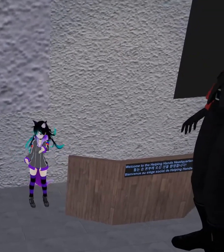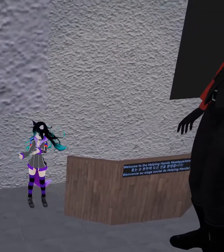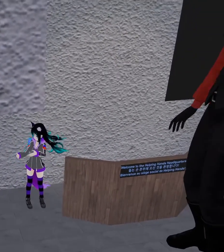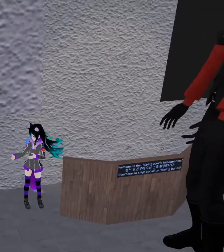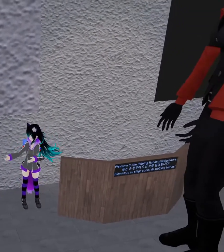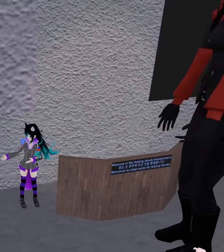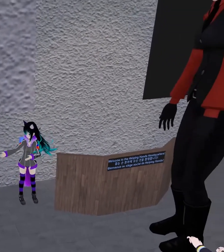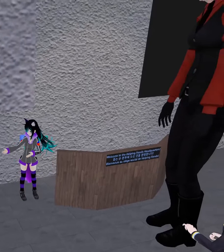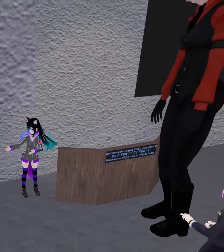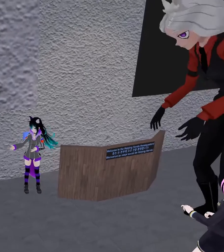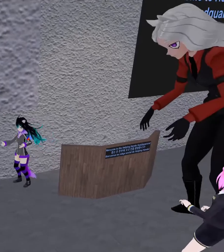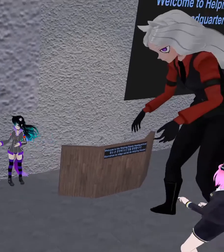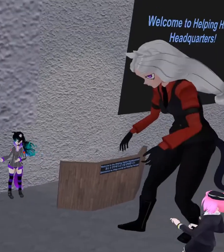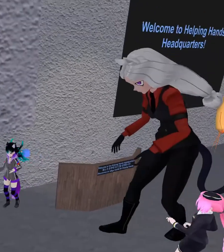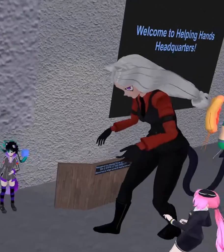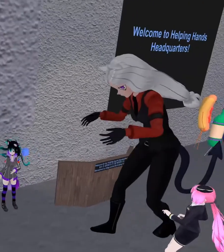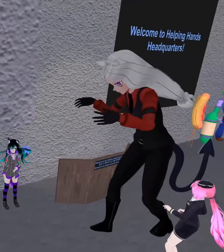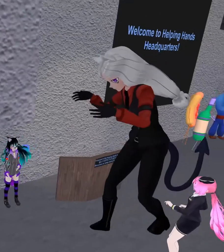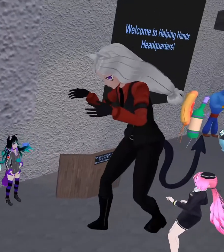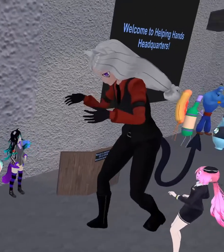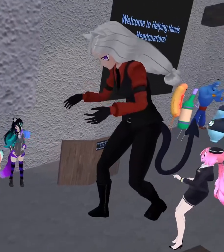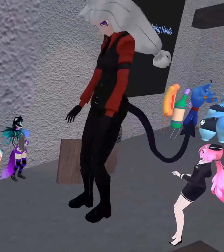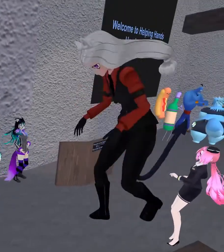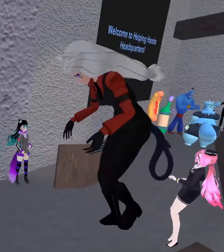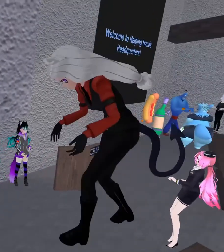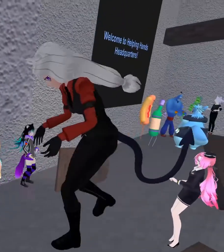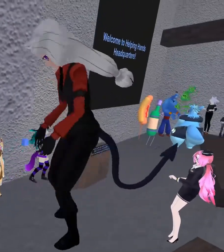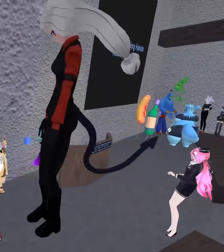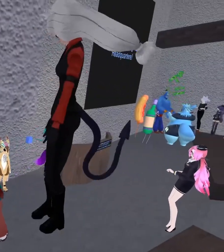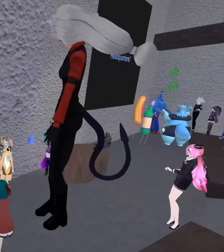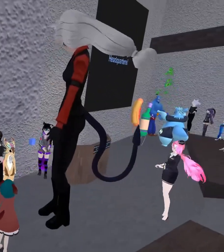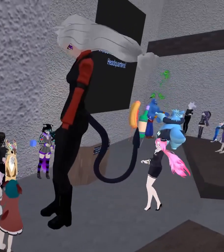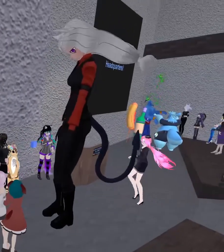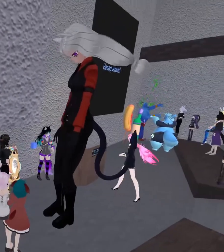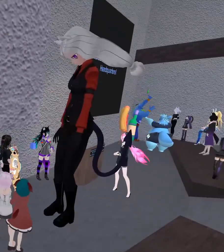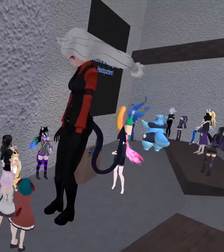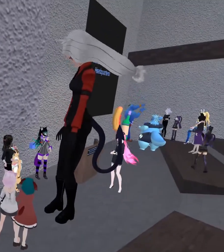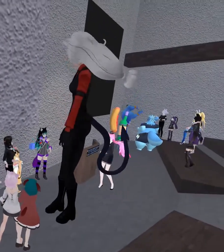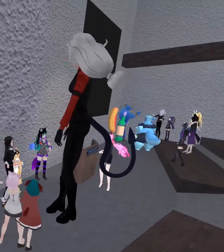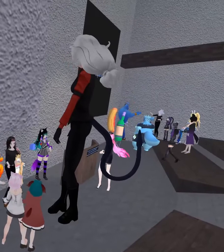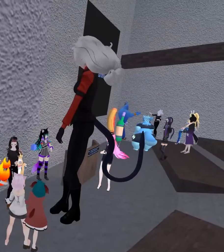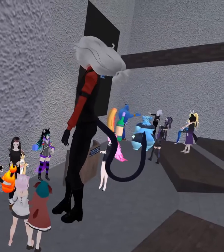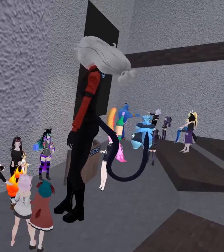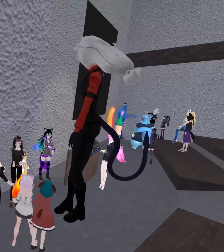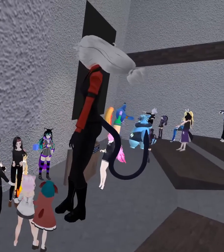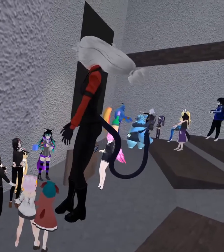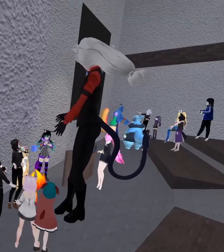walk over that way because everybody can see it. Oh. And Uh-huh. then we'll like, just sing, just